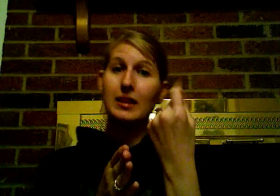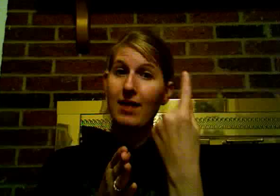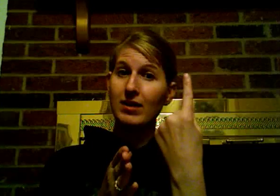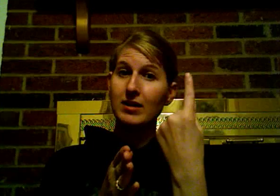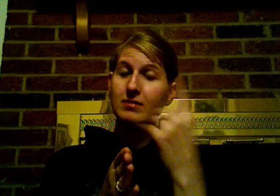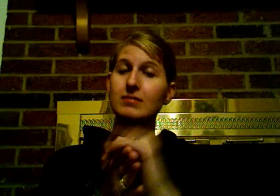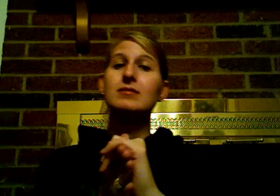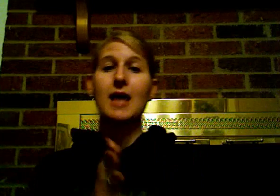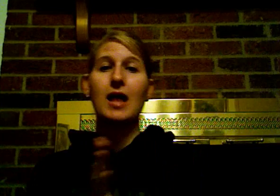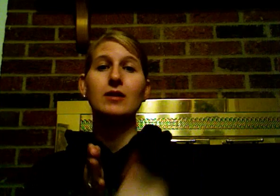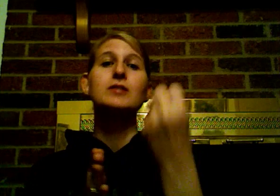$11,